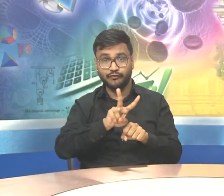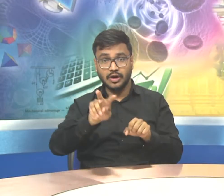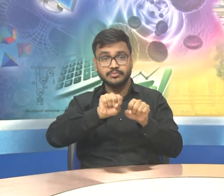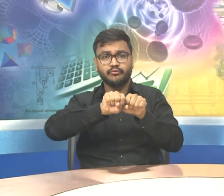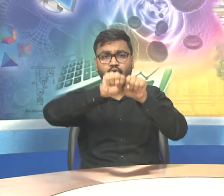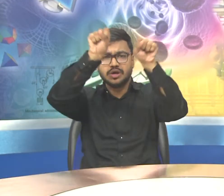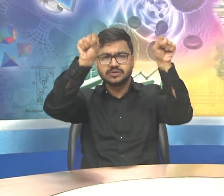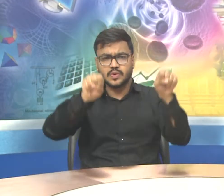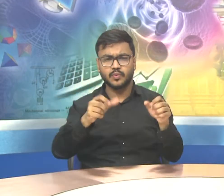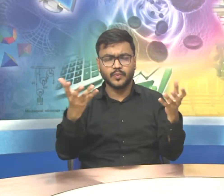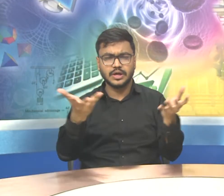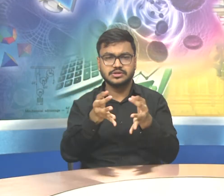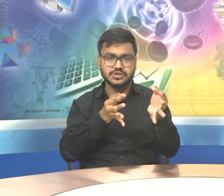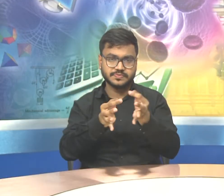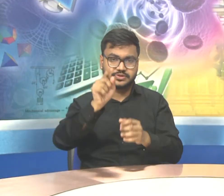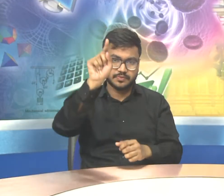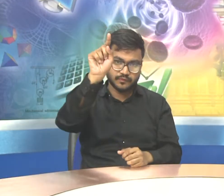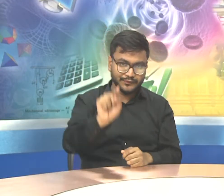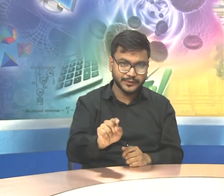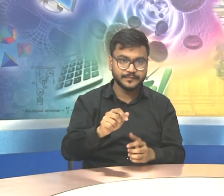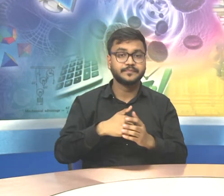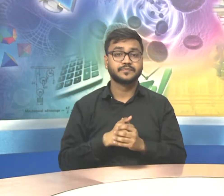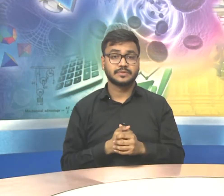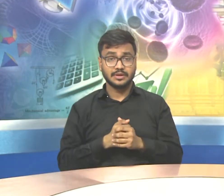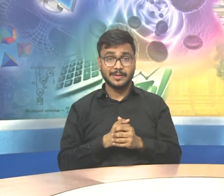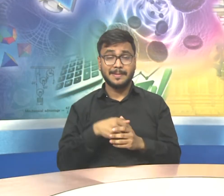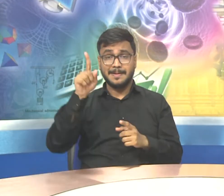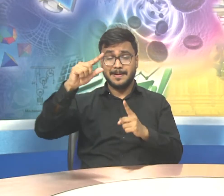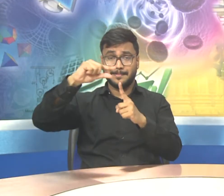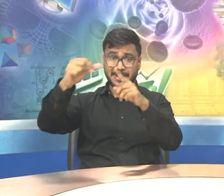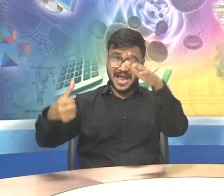Next is single transferable vote system.